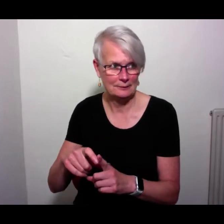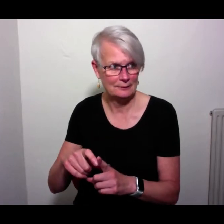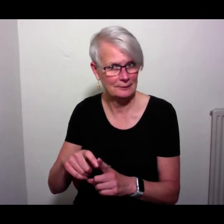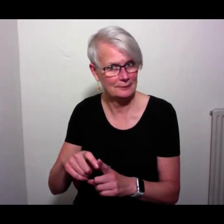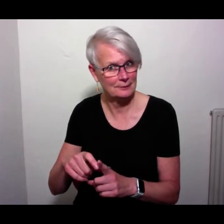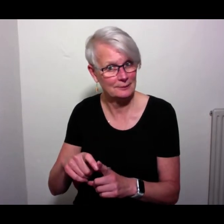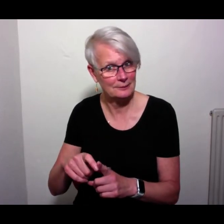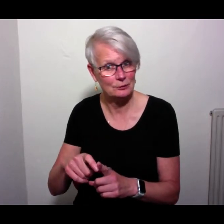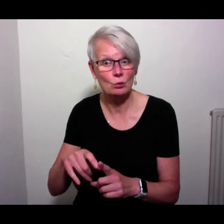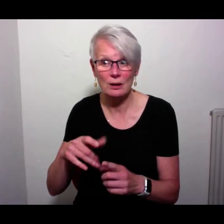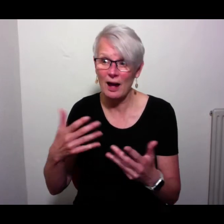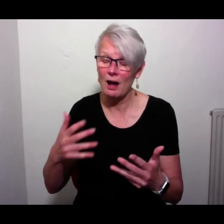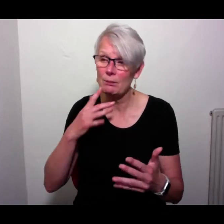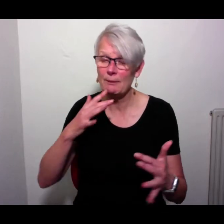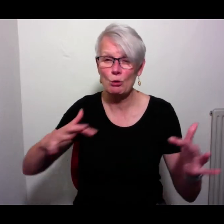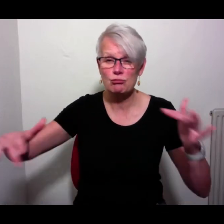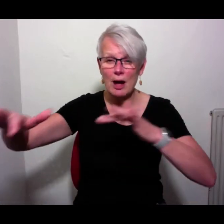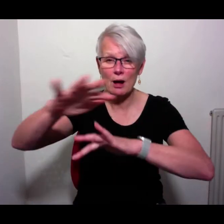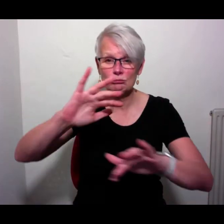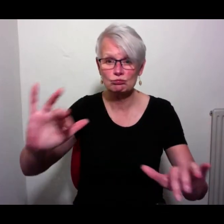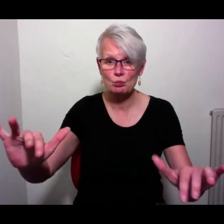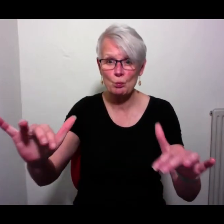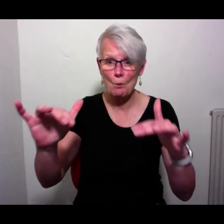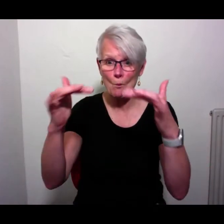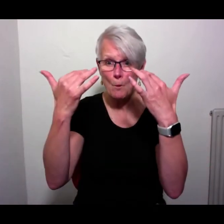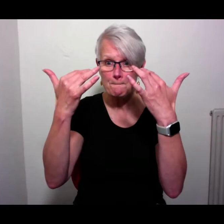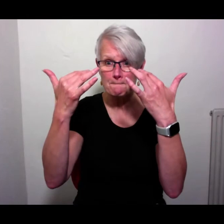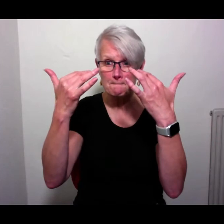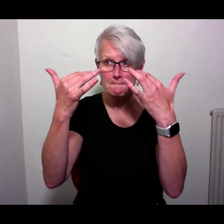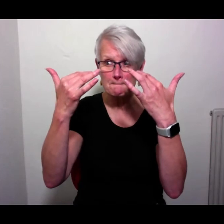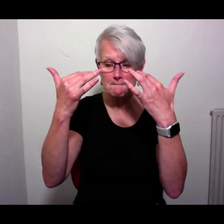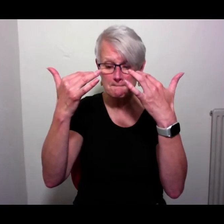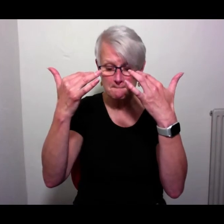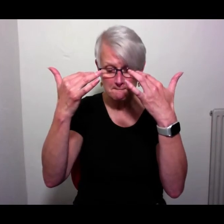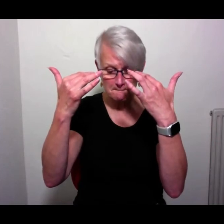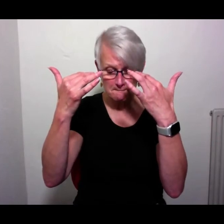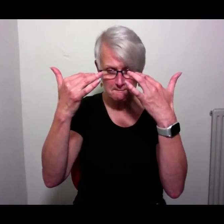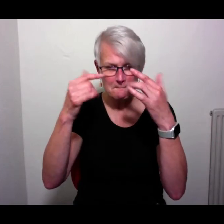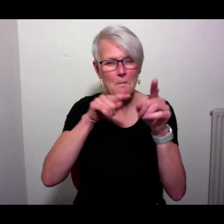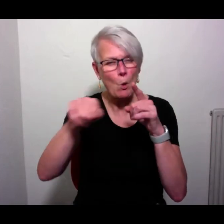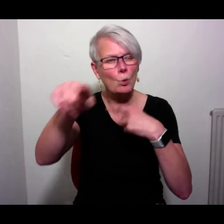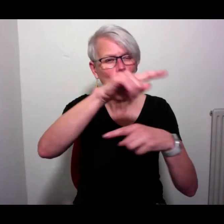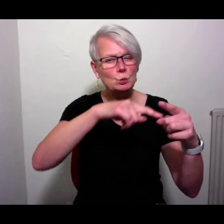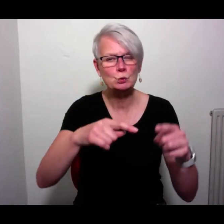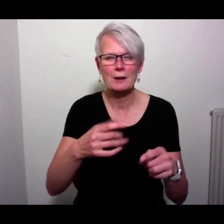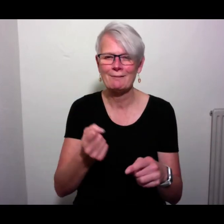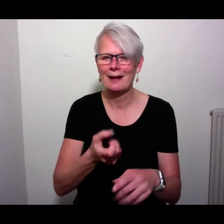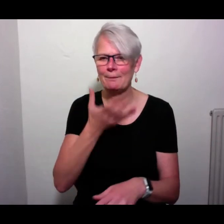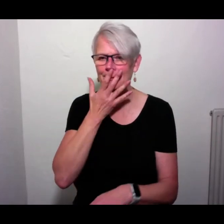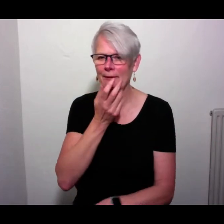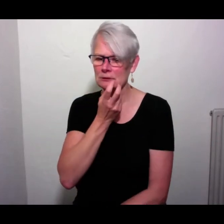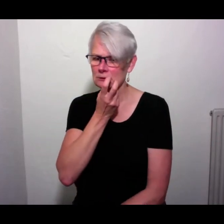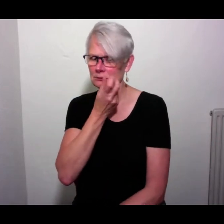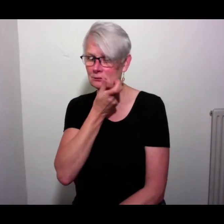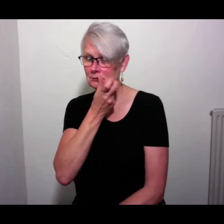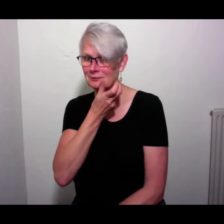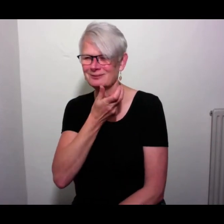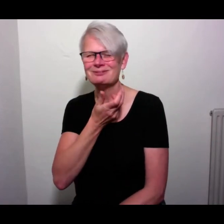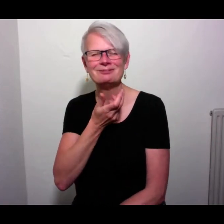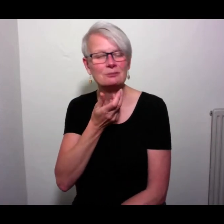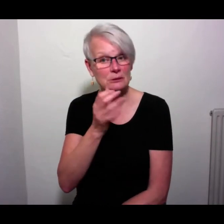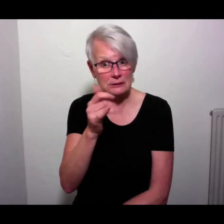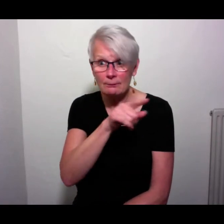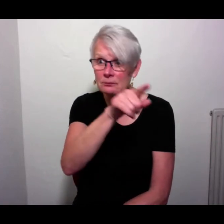Now, of course, everyone who wasn't taking any notices turned round to have a look at me. I mean, with most people it's the embarrassed side